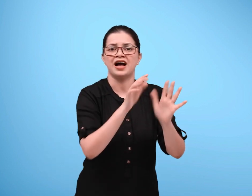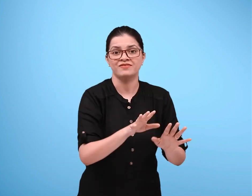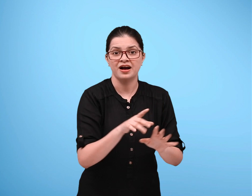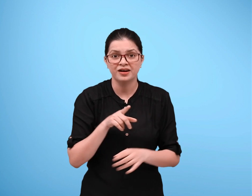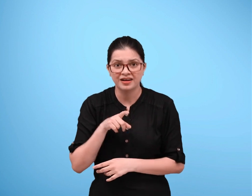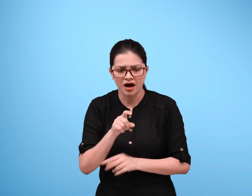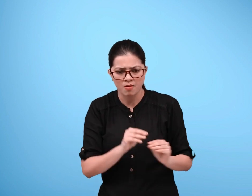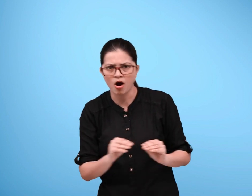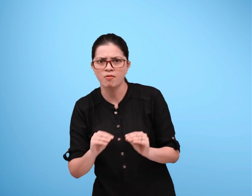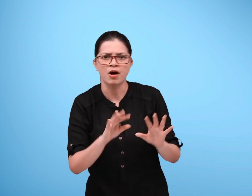moving.